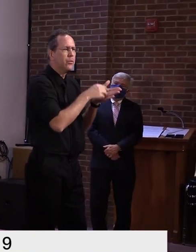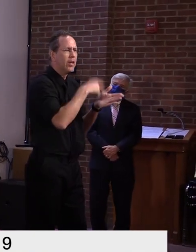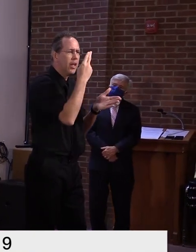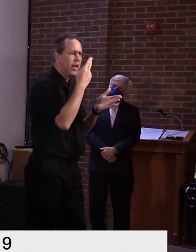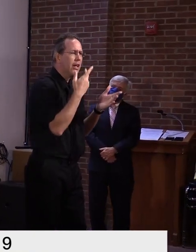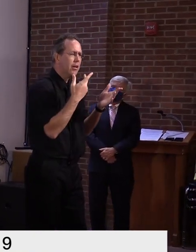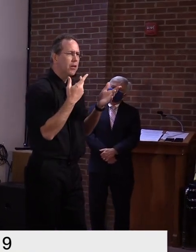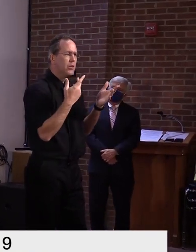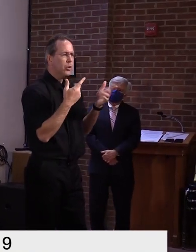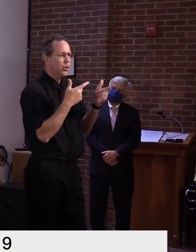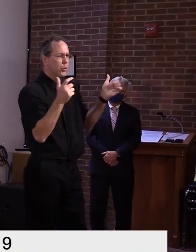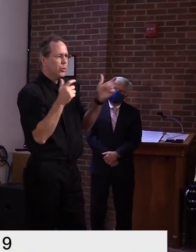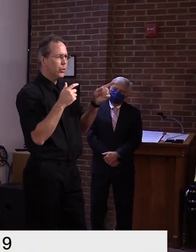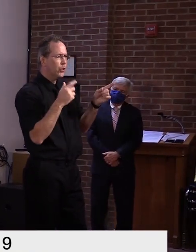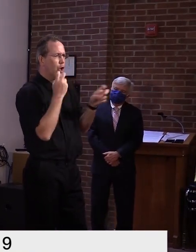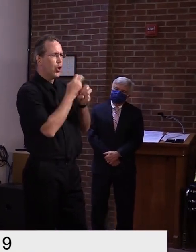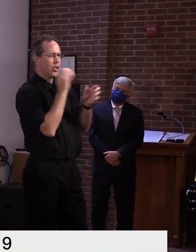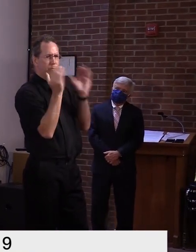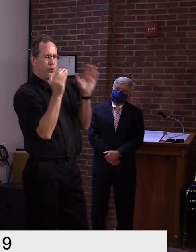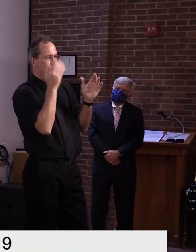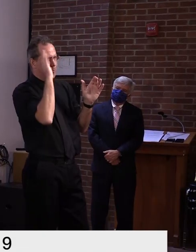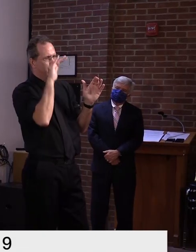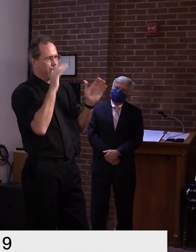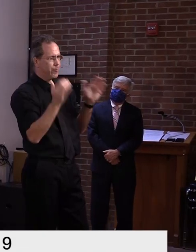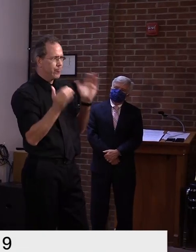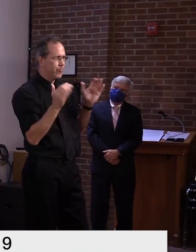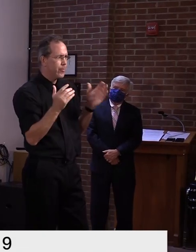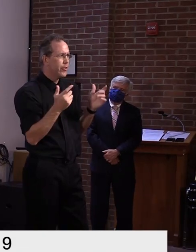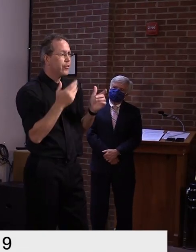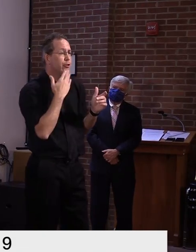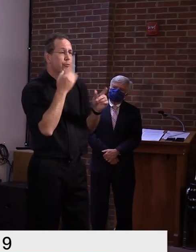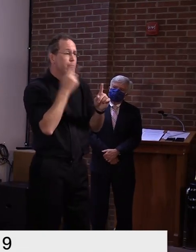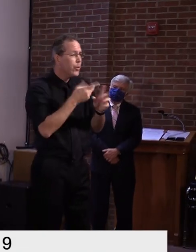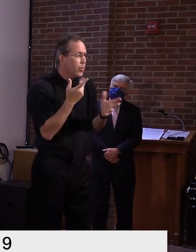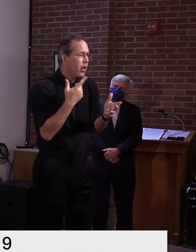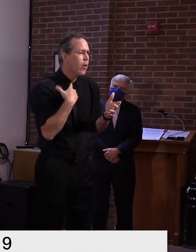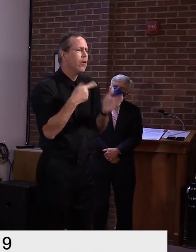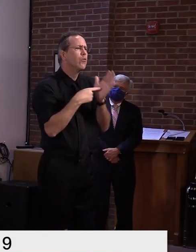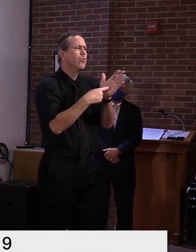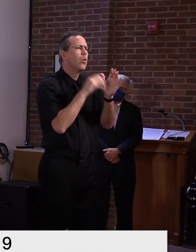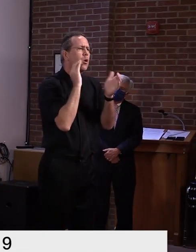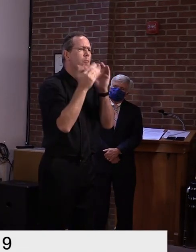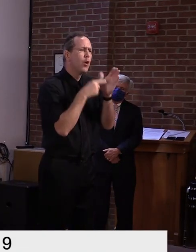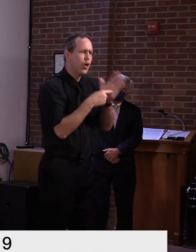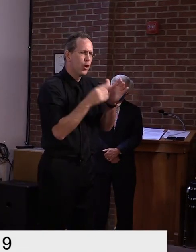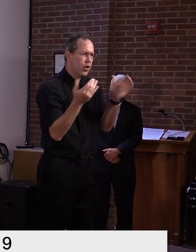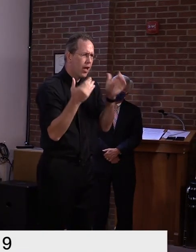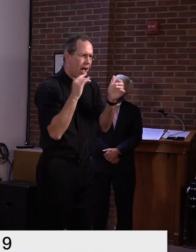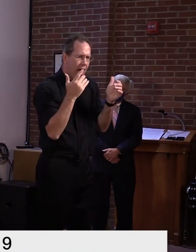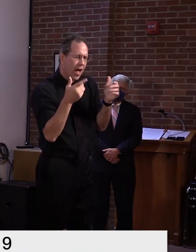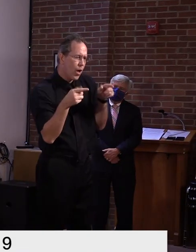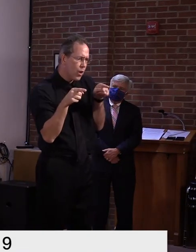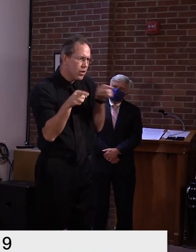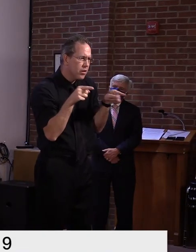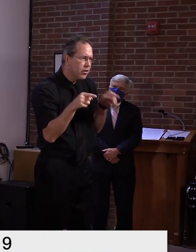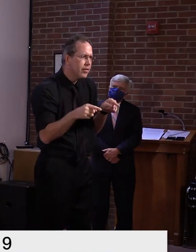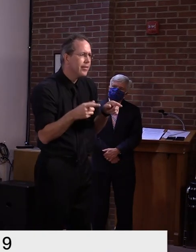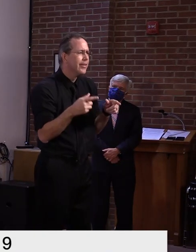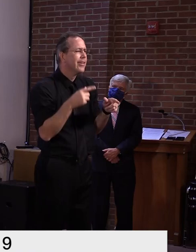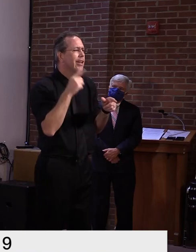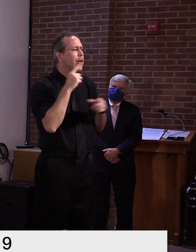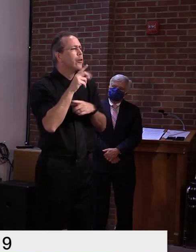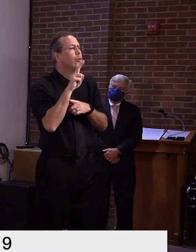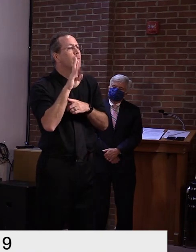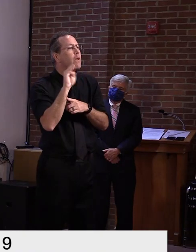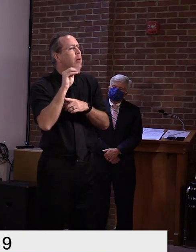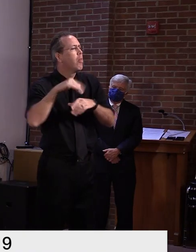a higher ed institution more similar to UNC, it would be UVM. But we can make that comparison certainly when UVM is done with its reopening.